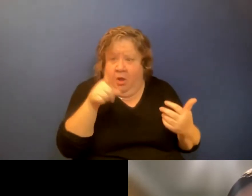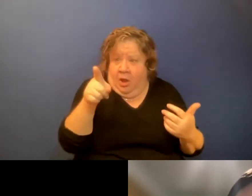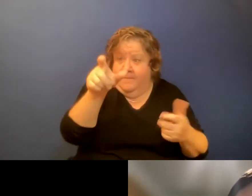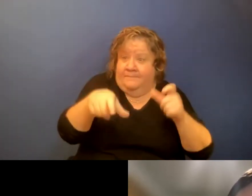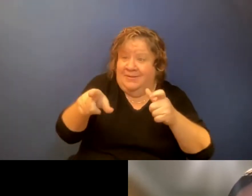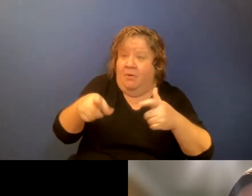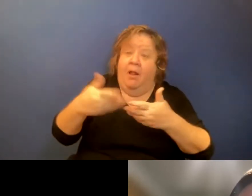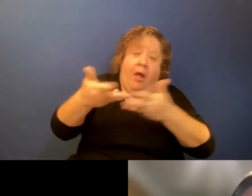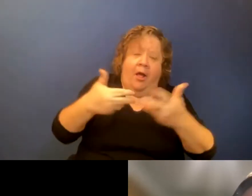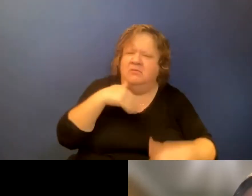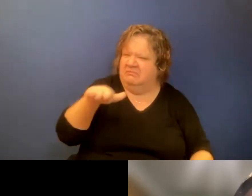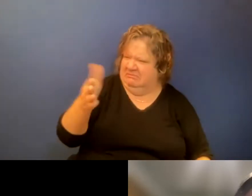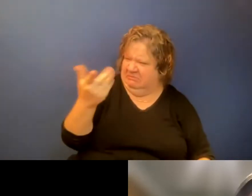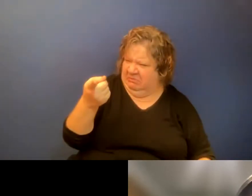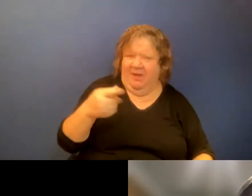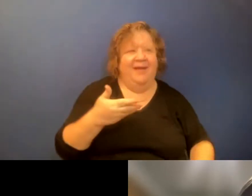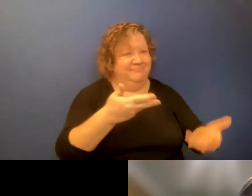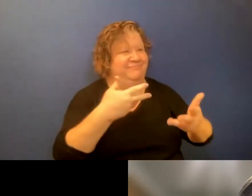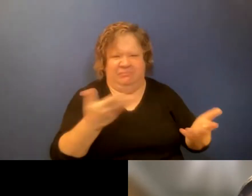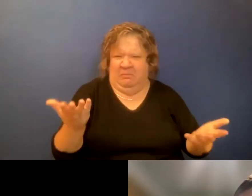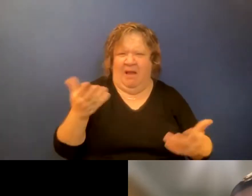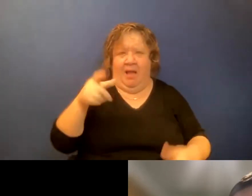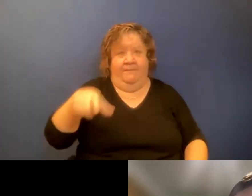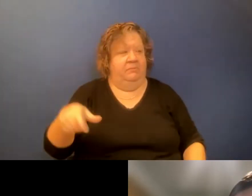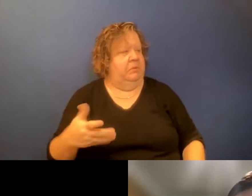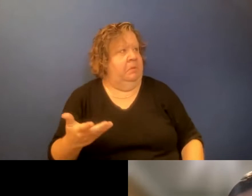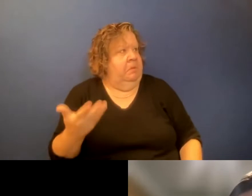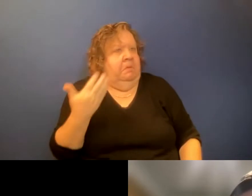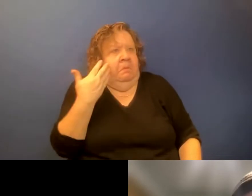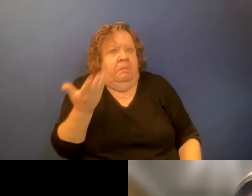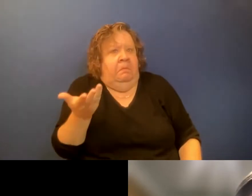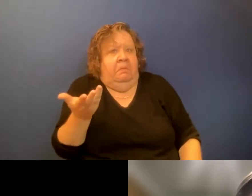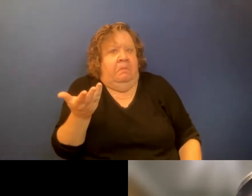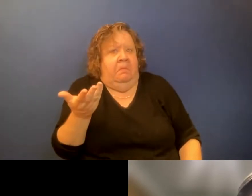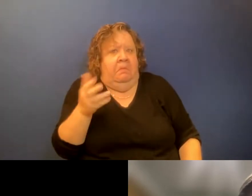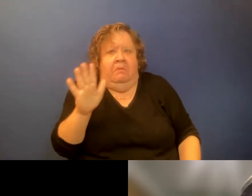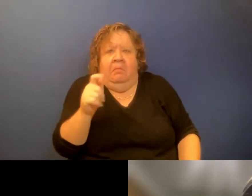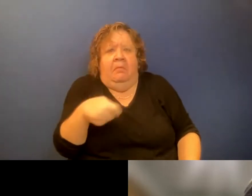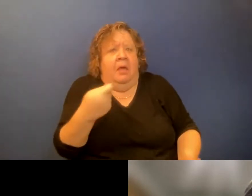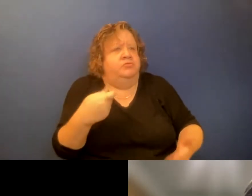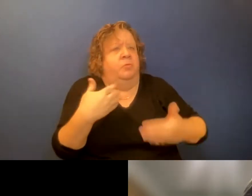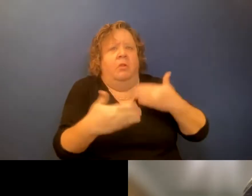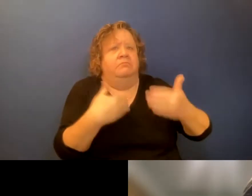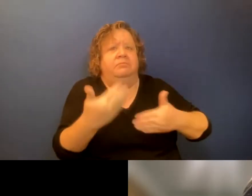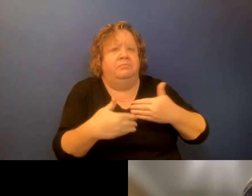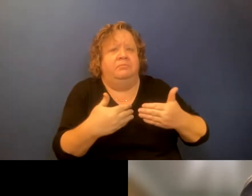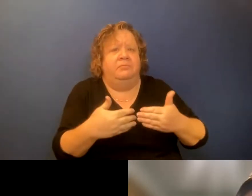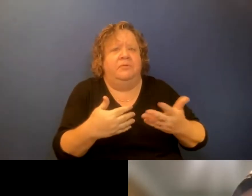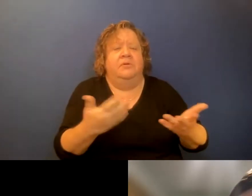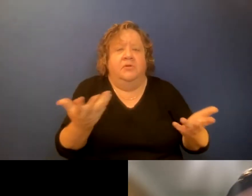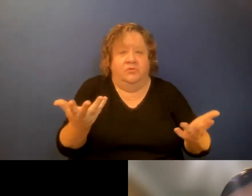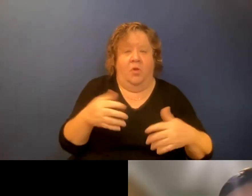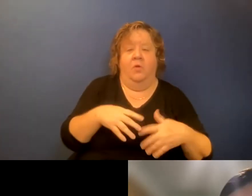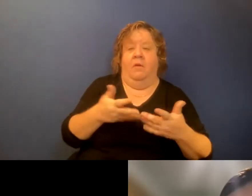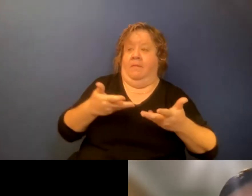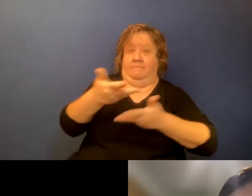So for any of these kinds of behavioral or cultural questions, we generally try to approach